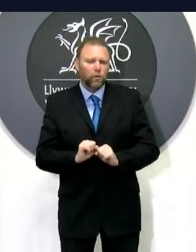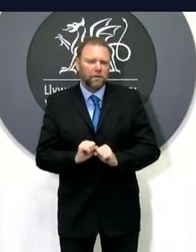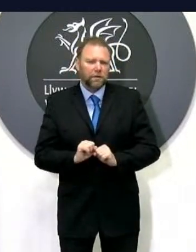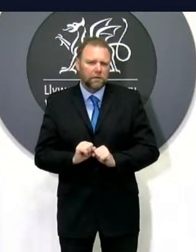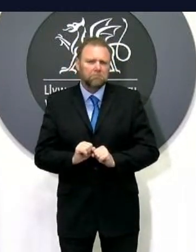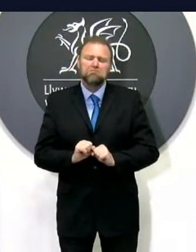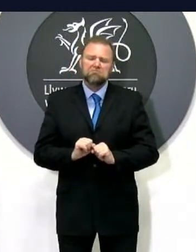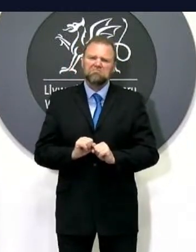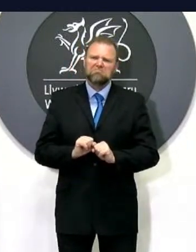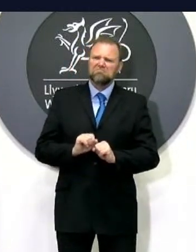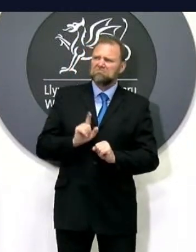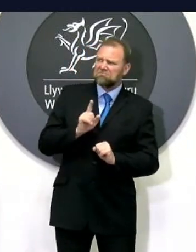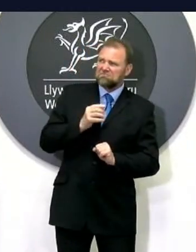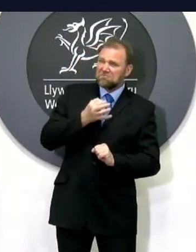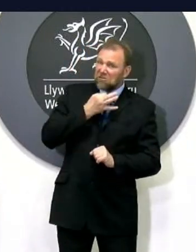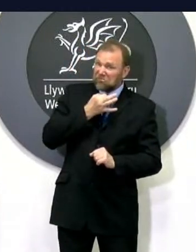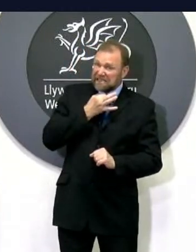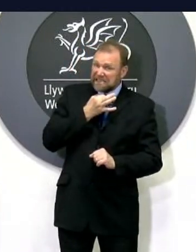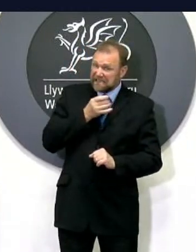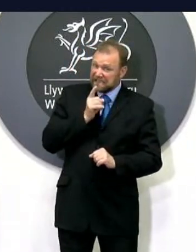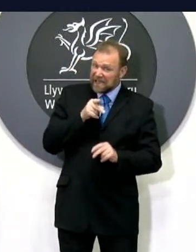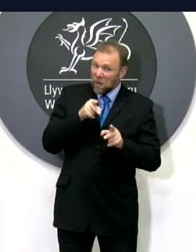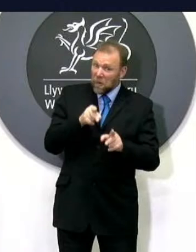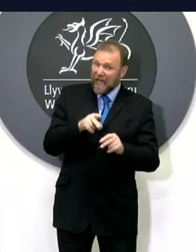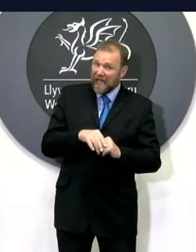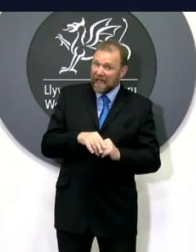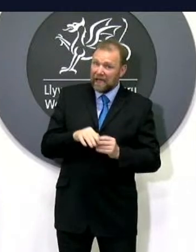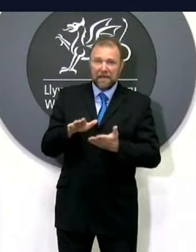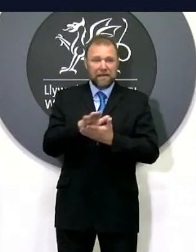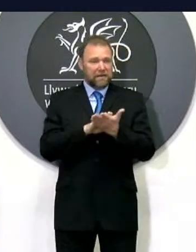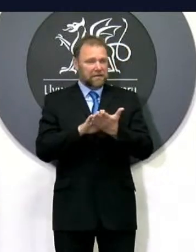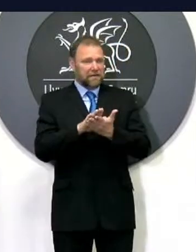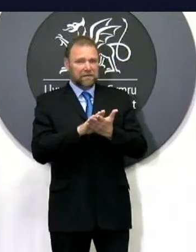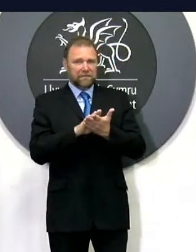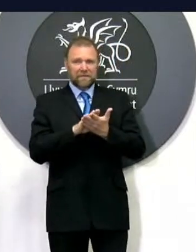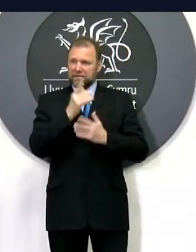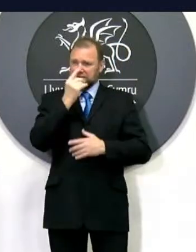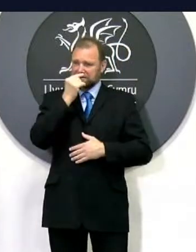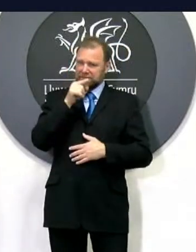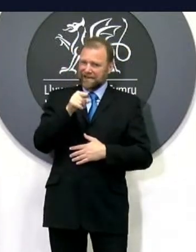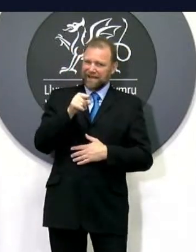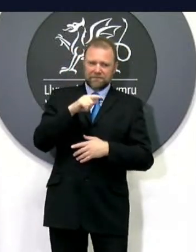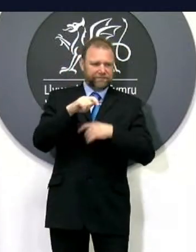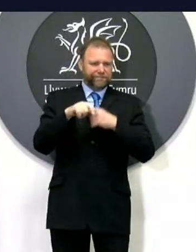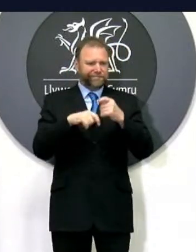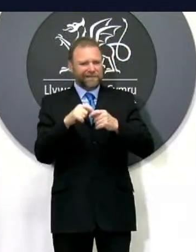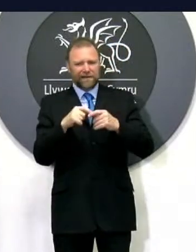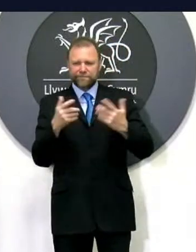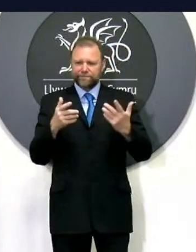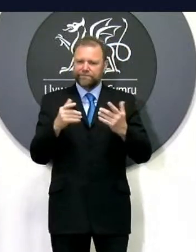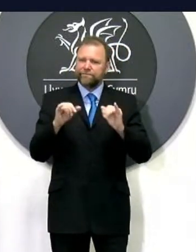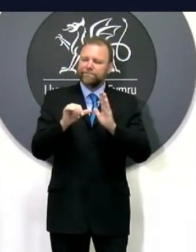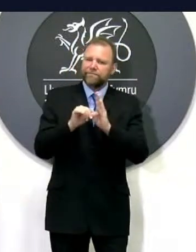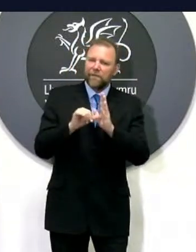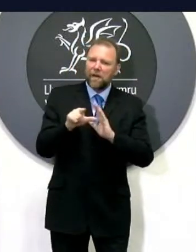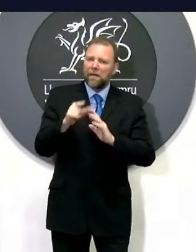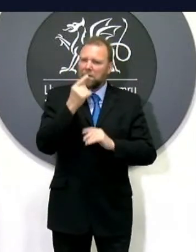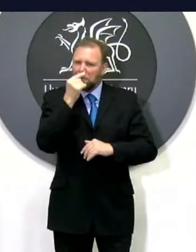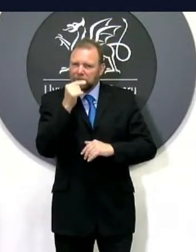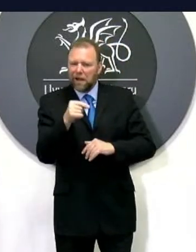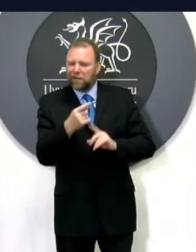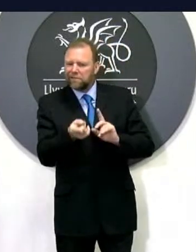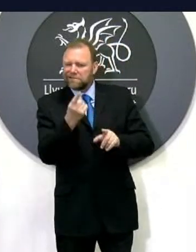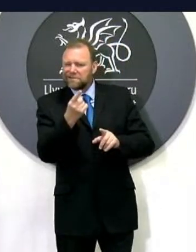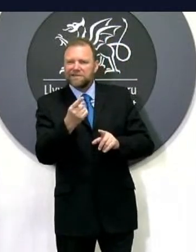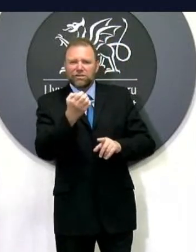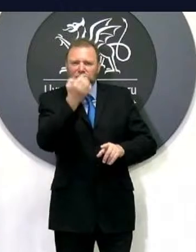a risk in itself in taking that line to something that could be perfectly legal? It might lead to perhaps shaming of people who